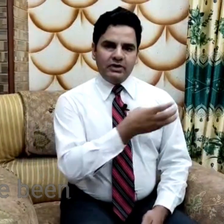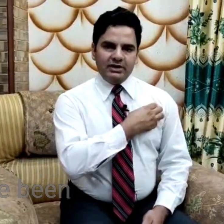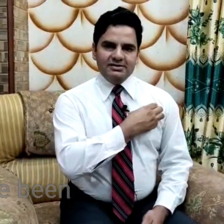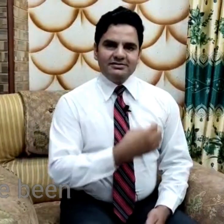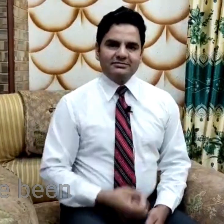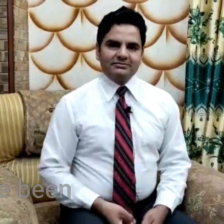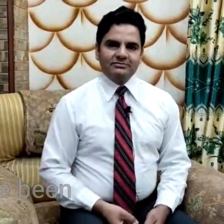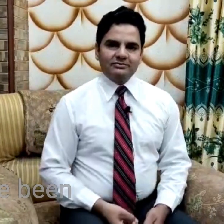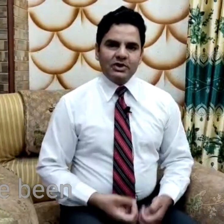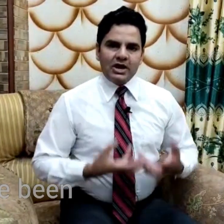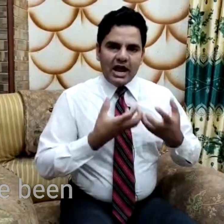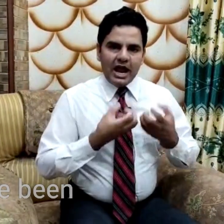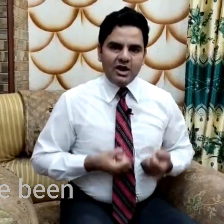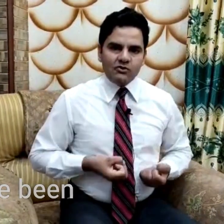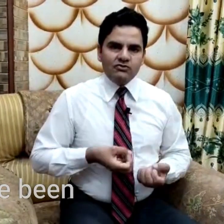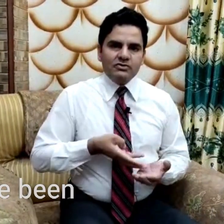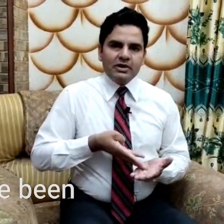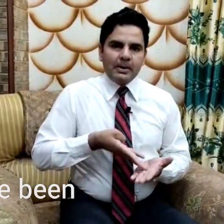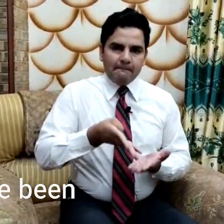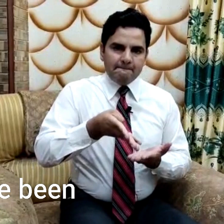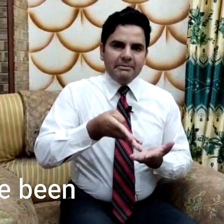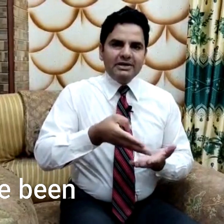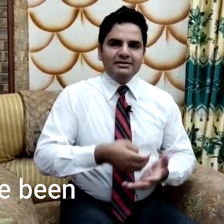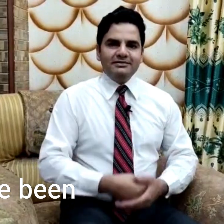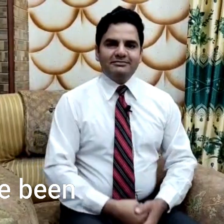we have been,